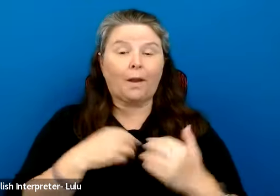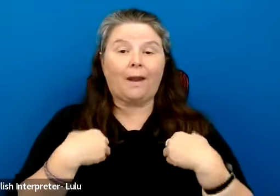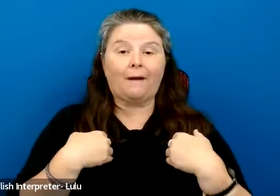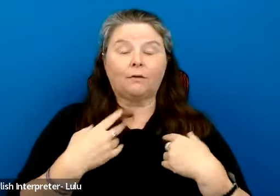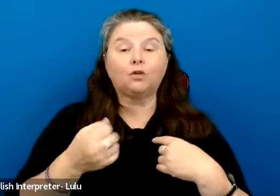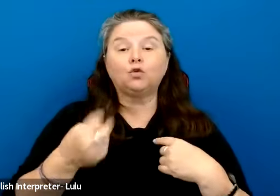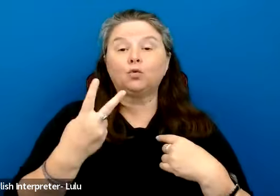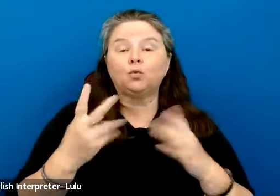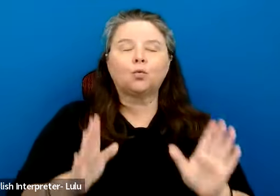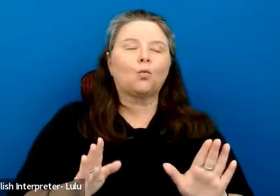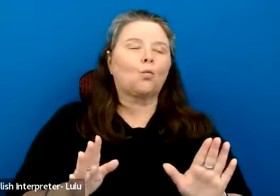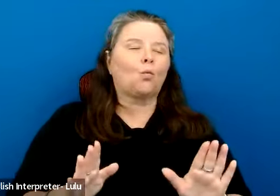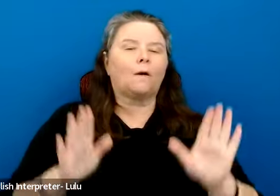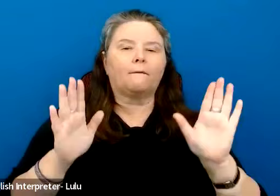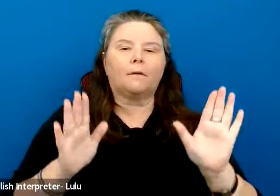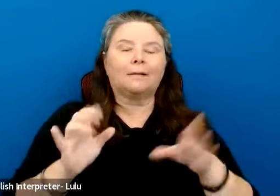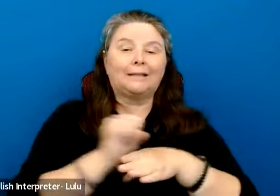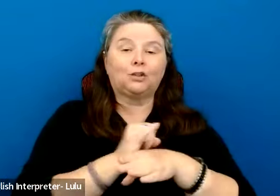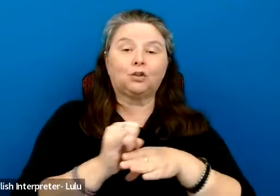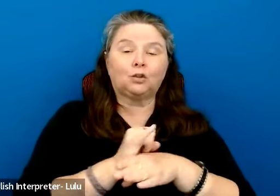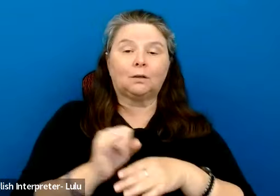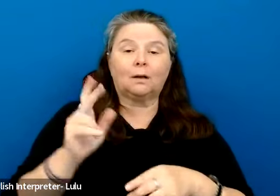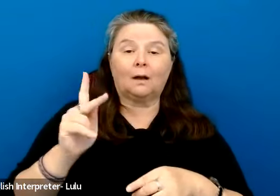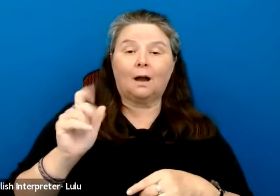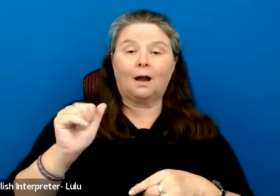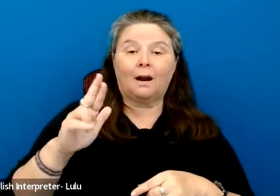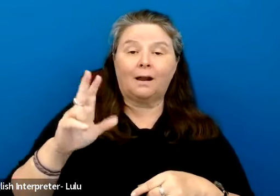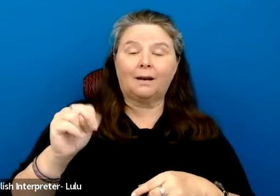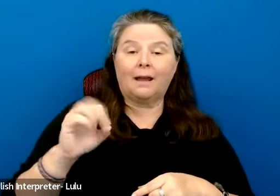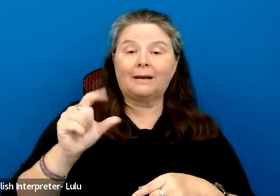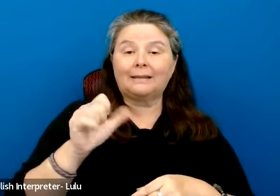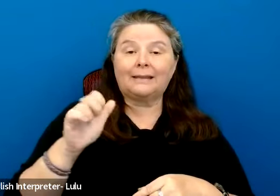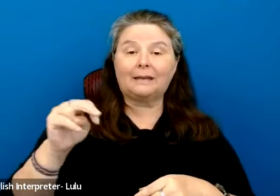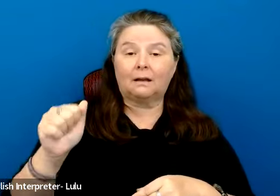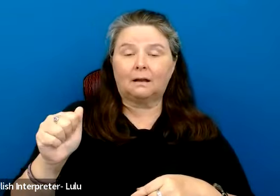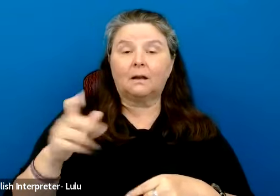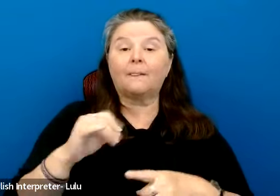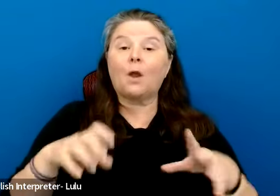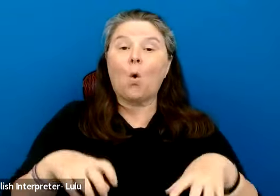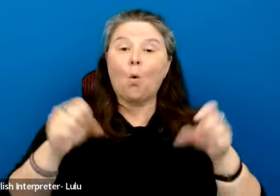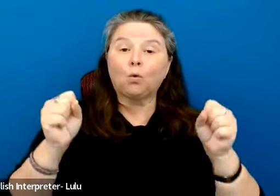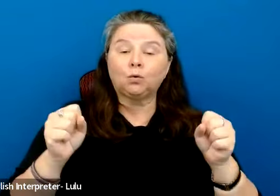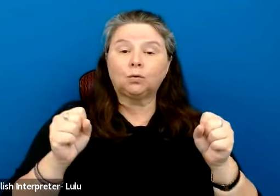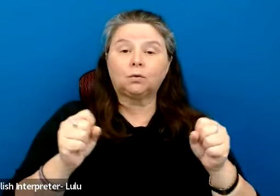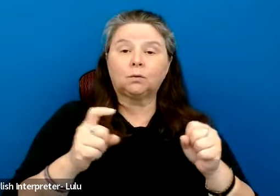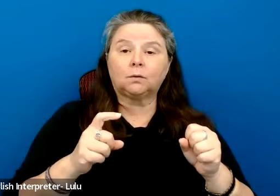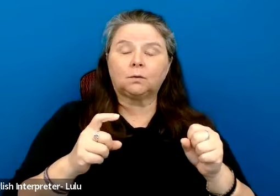two wonderful interns, Karen and Lina, and they are hosted by friends